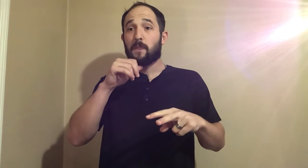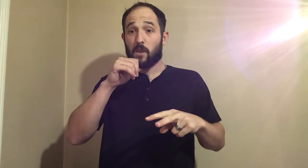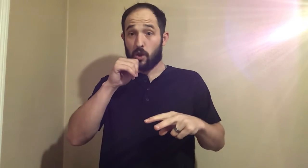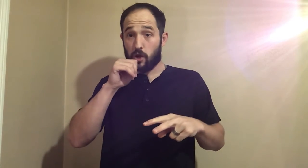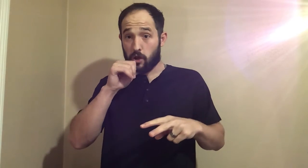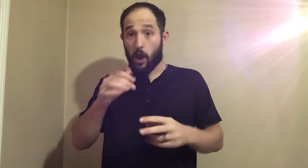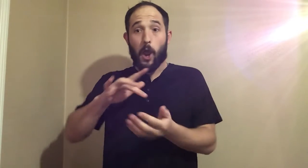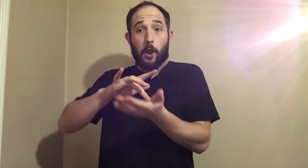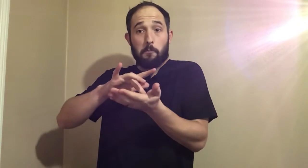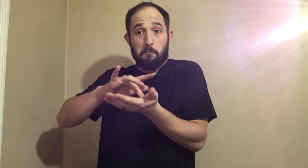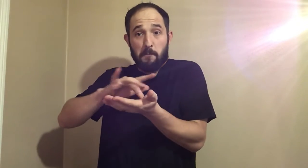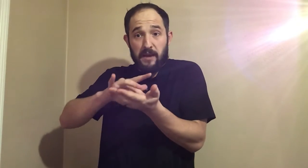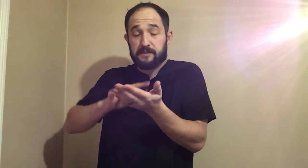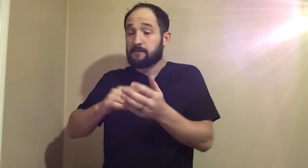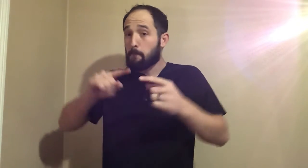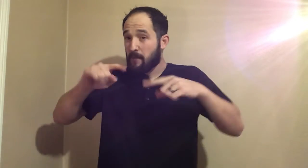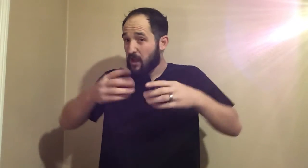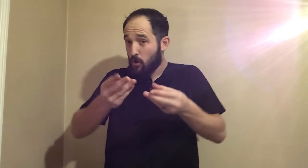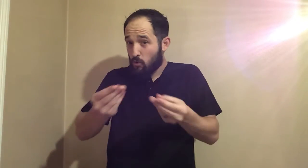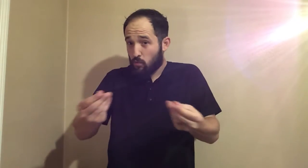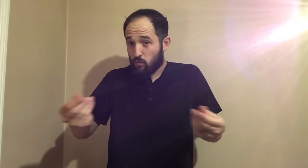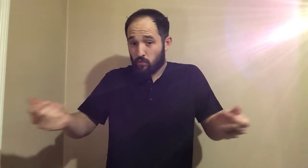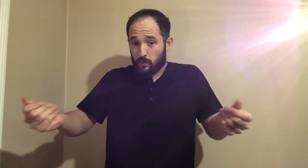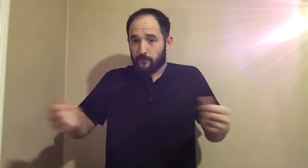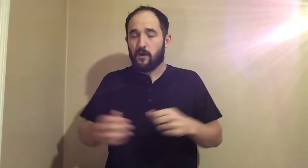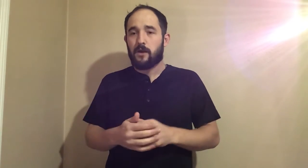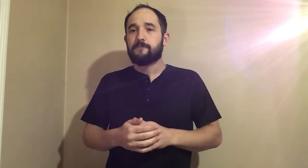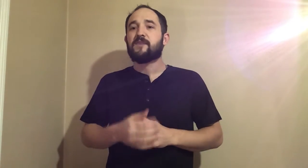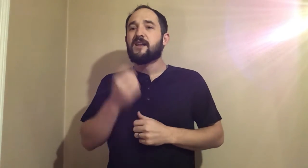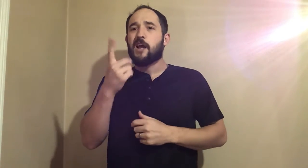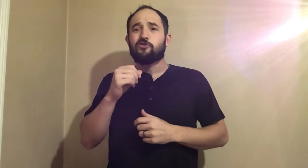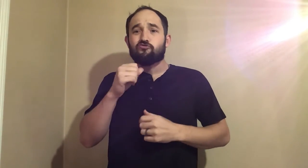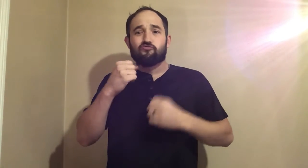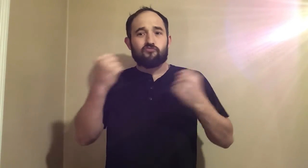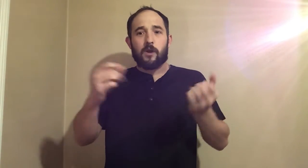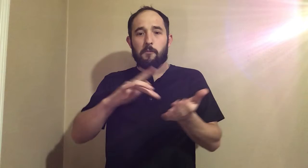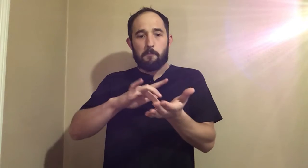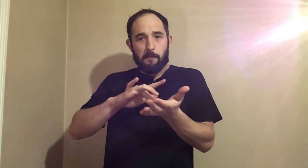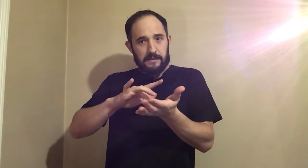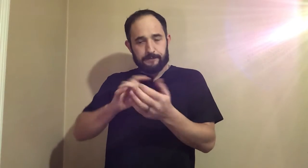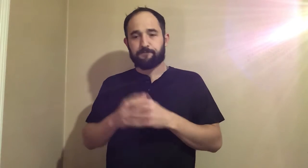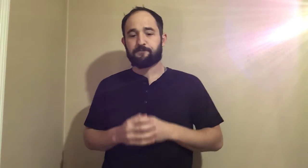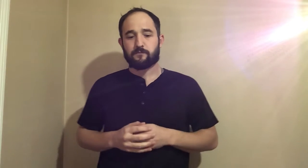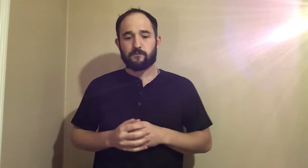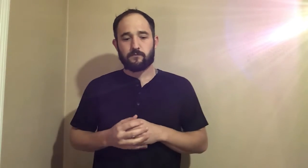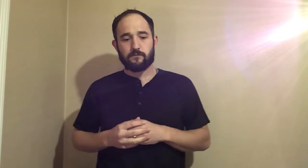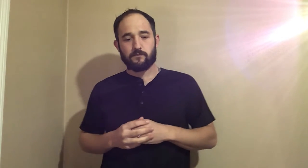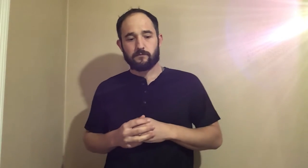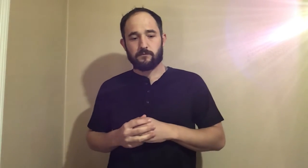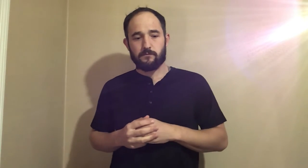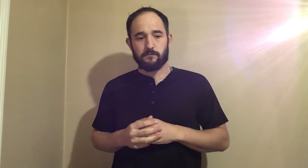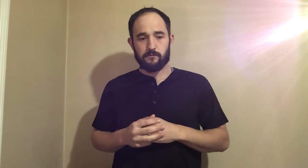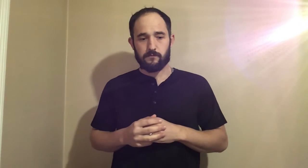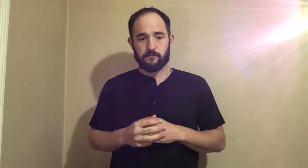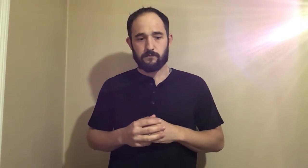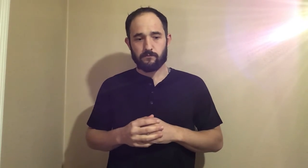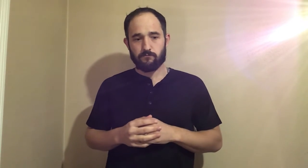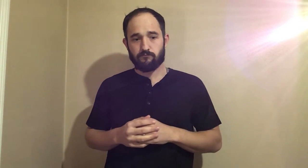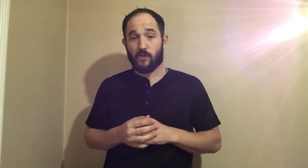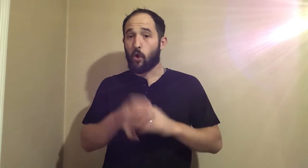because those things will benefit. She has control over those things. She could use heat, cold, it